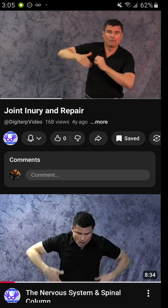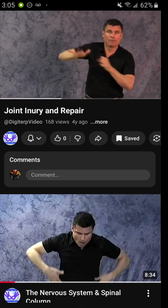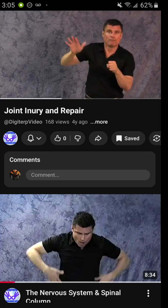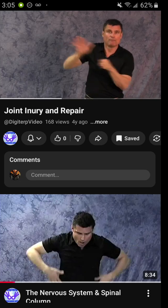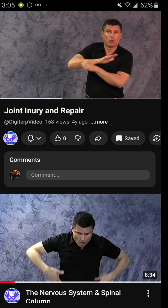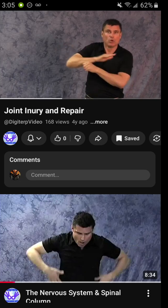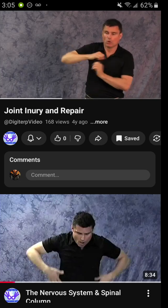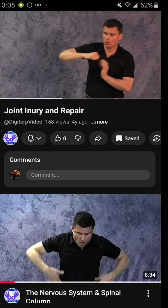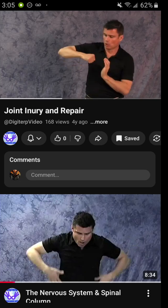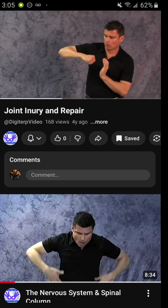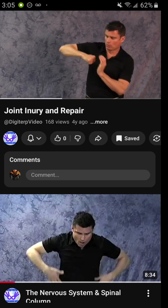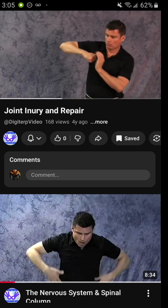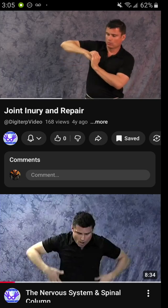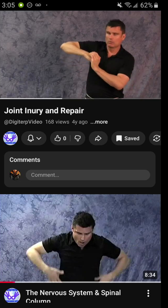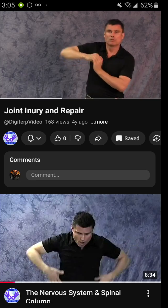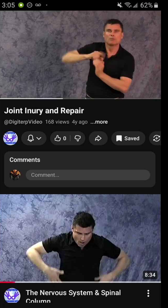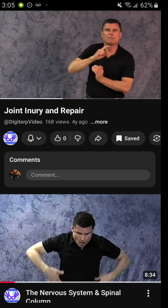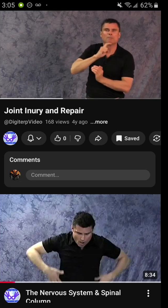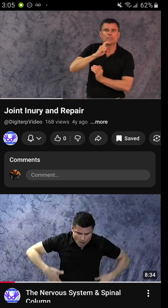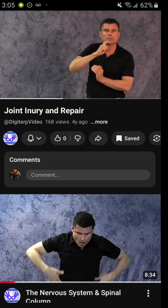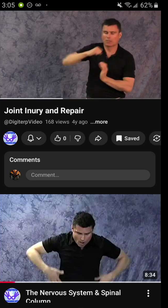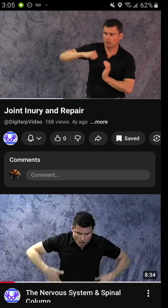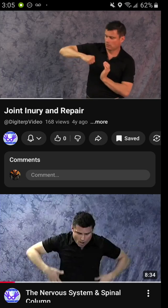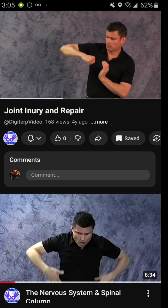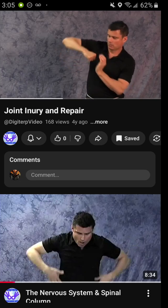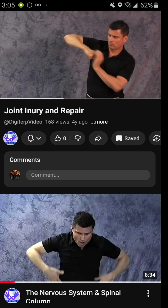how